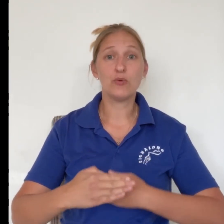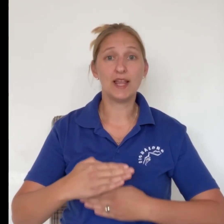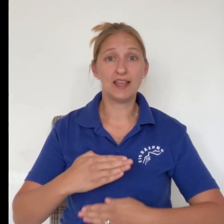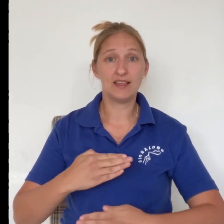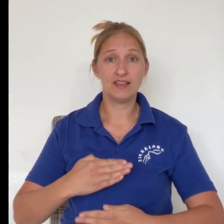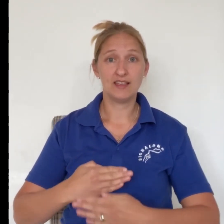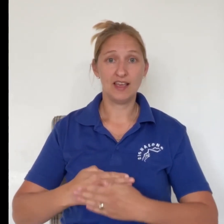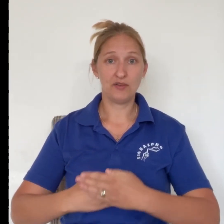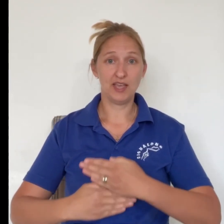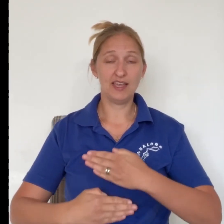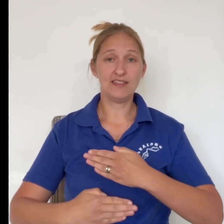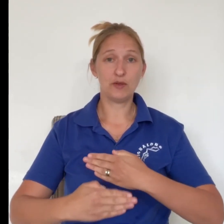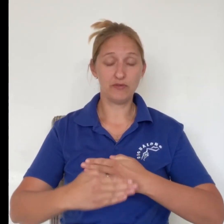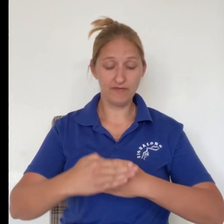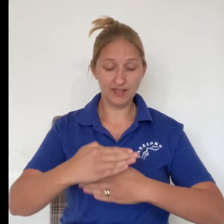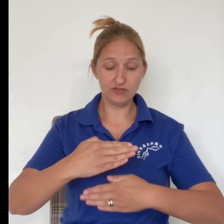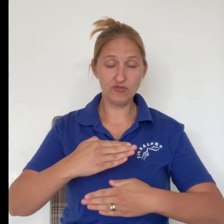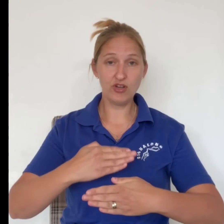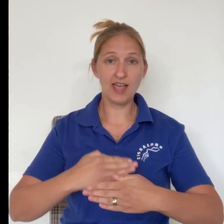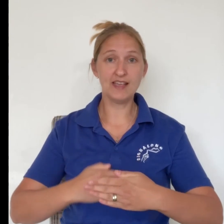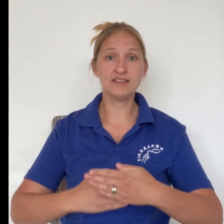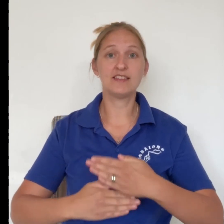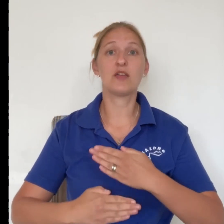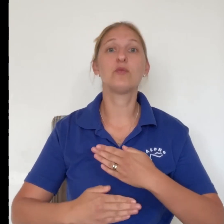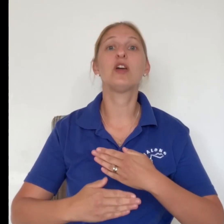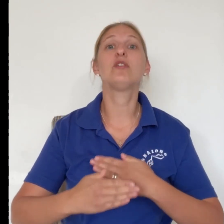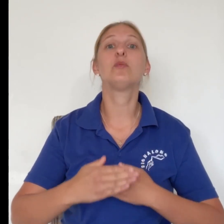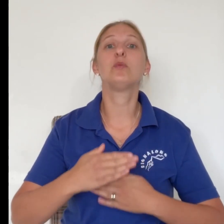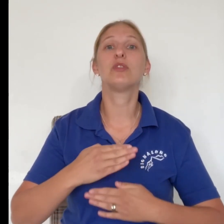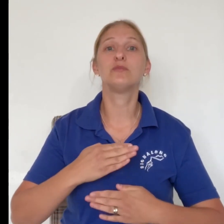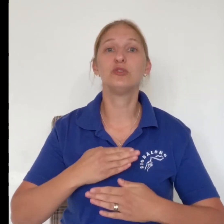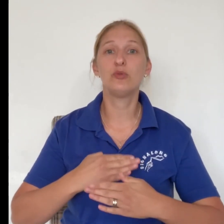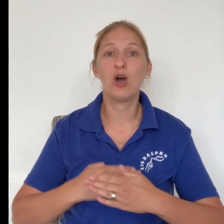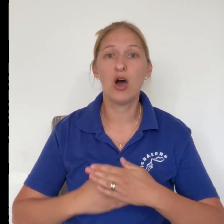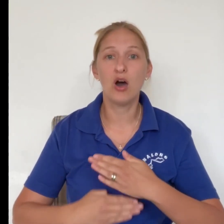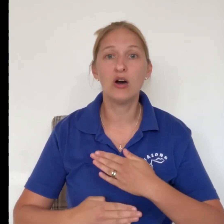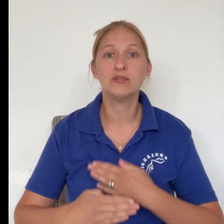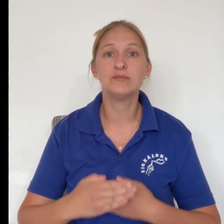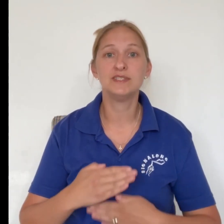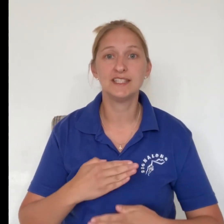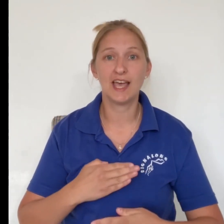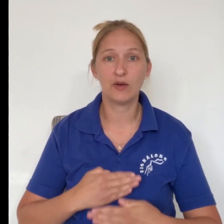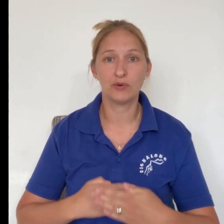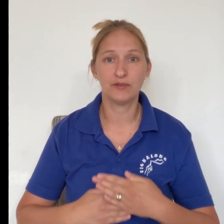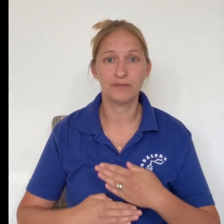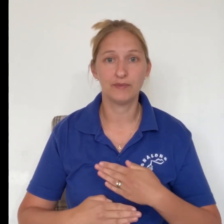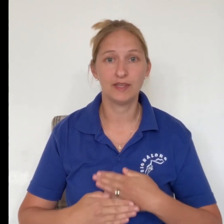slowly, okay? And they will fix on your hands and they will know that we want them to calm down, okay?